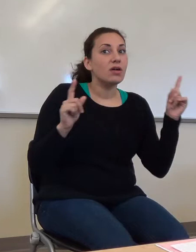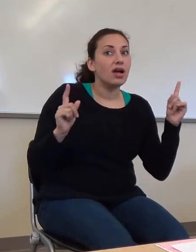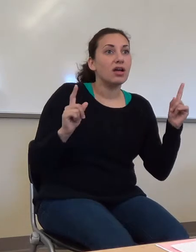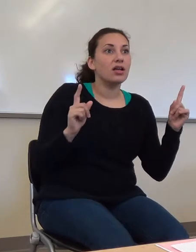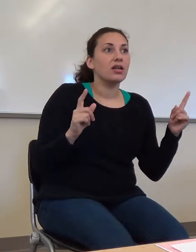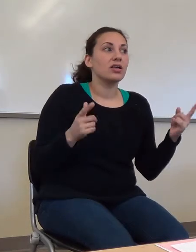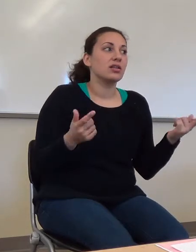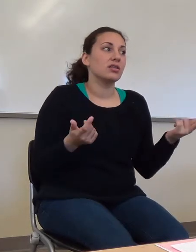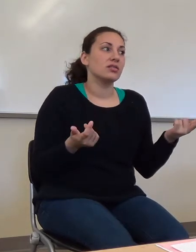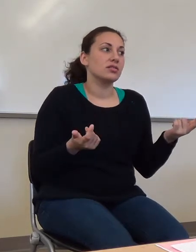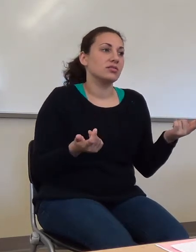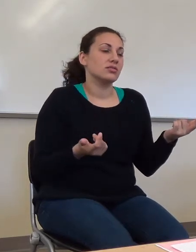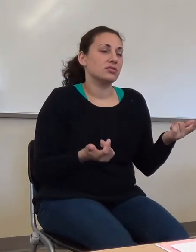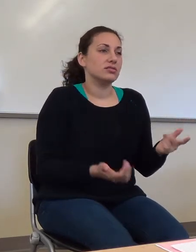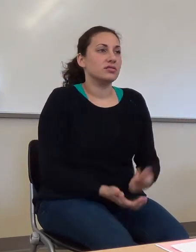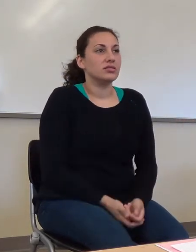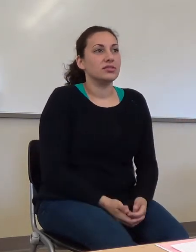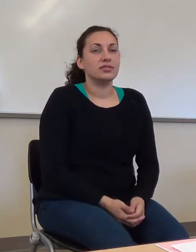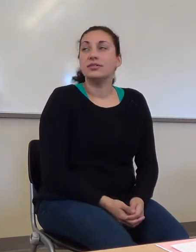this?